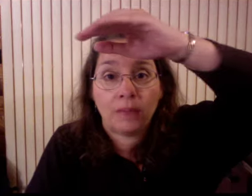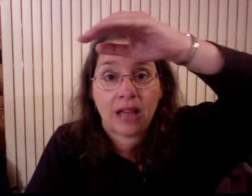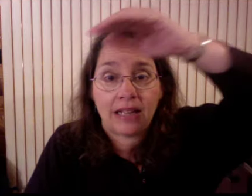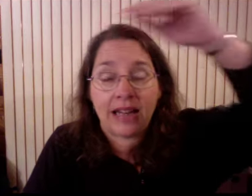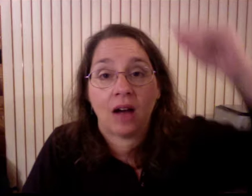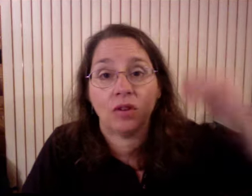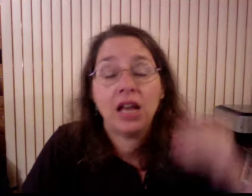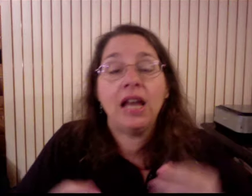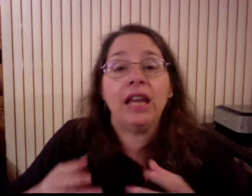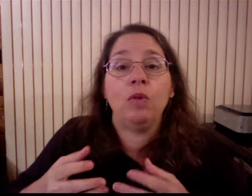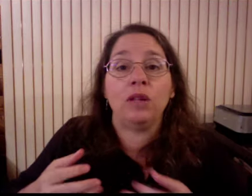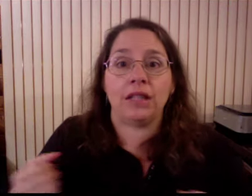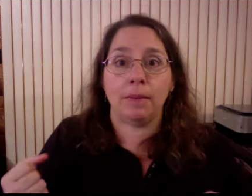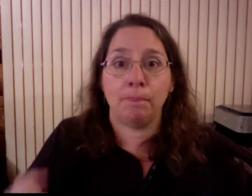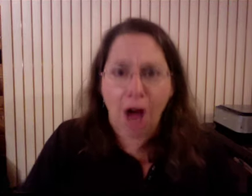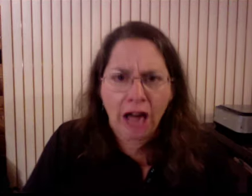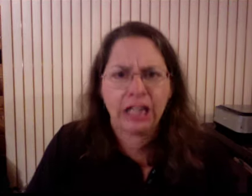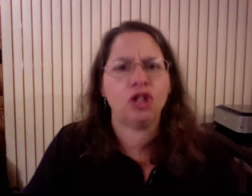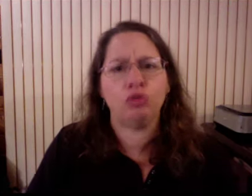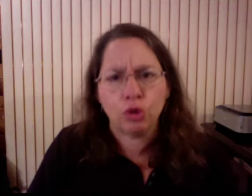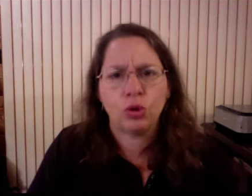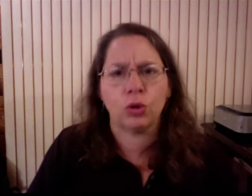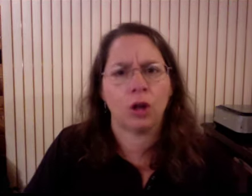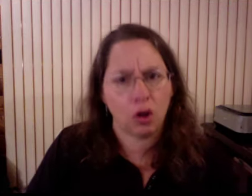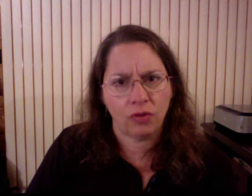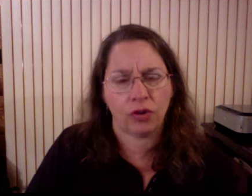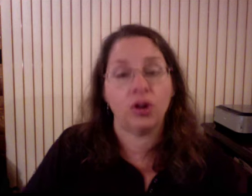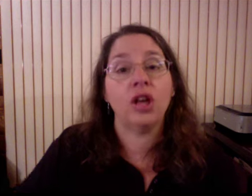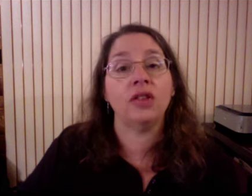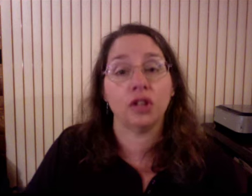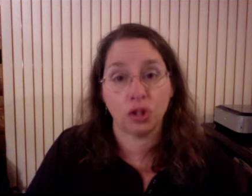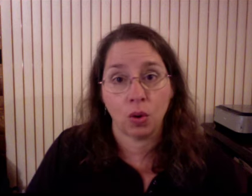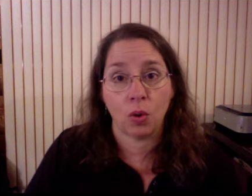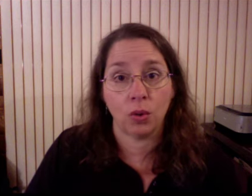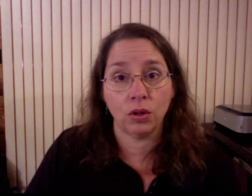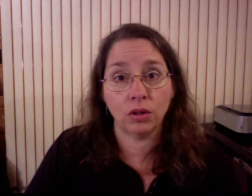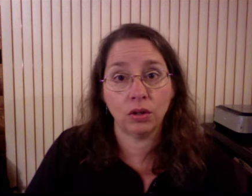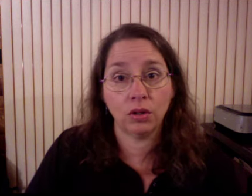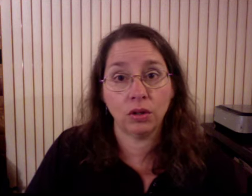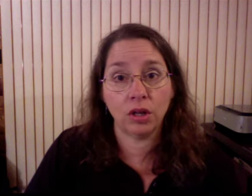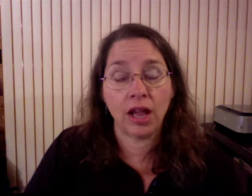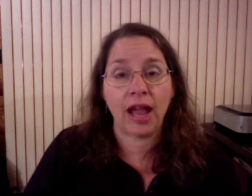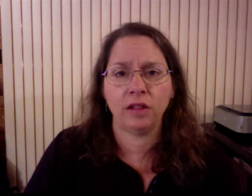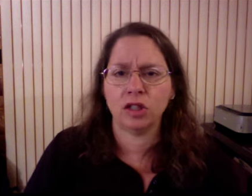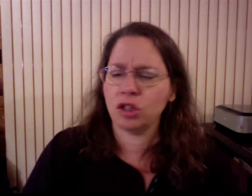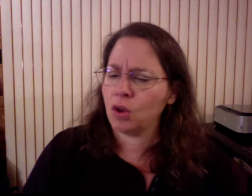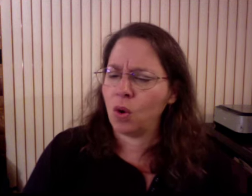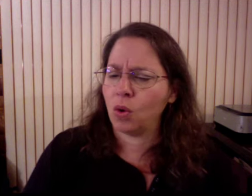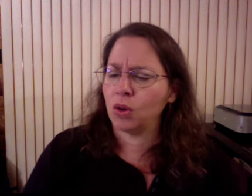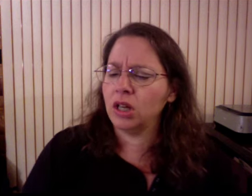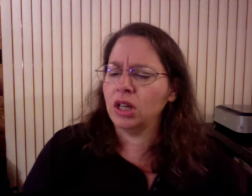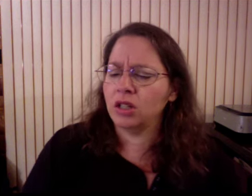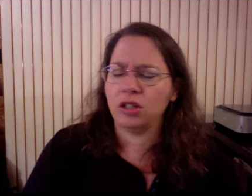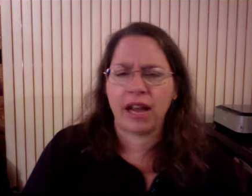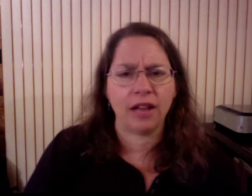upside down. He wants the body to rule over the soul and the soul to take